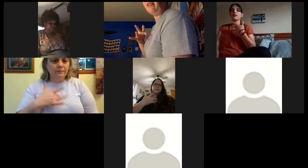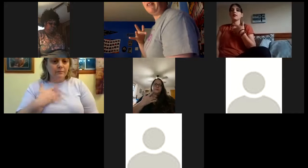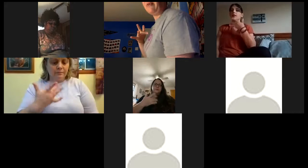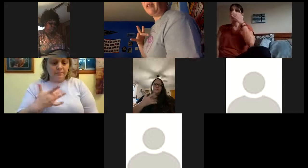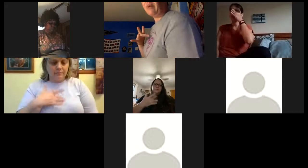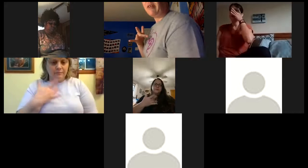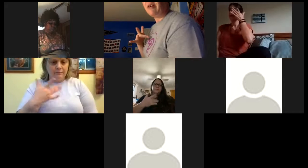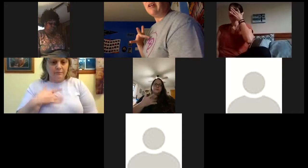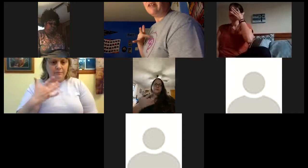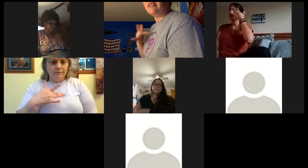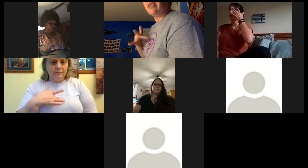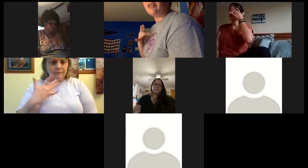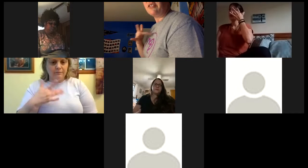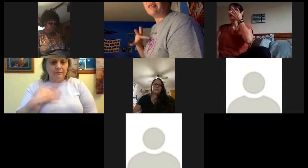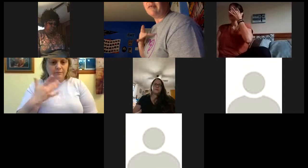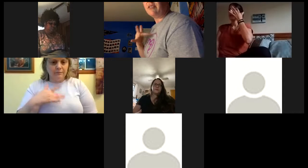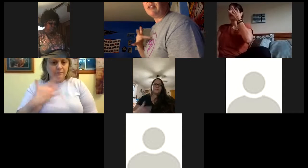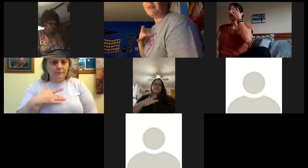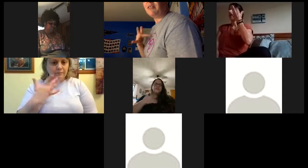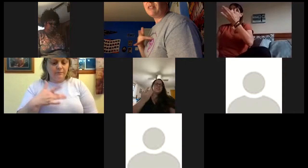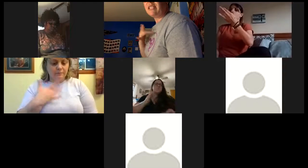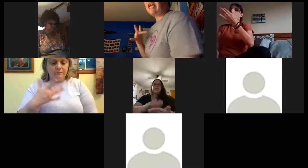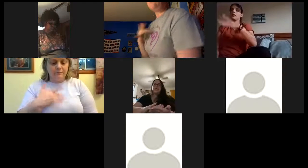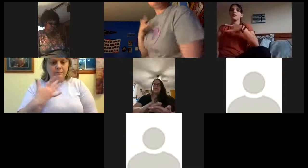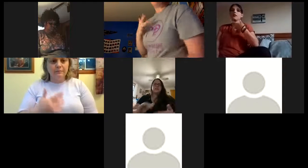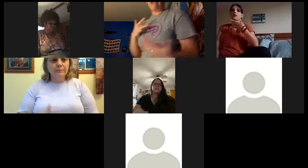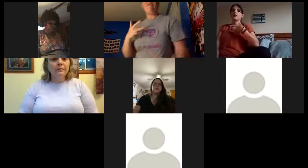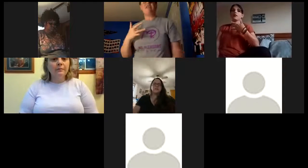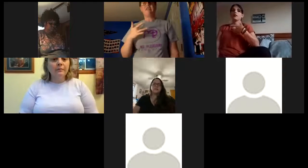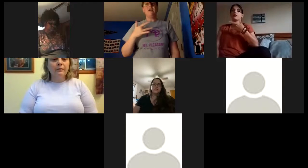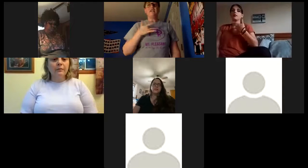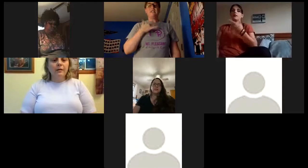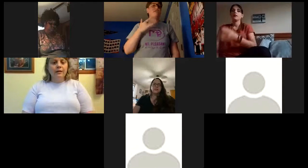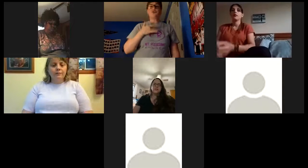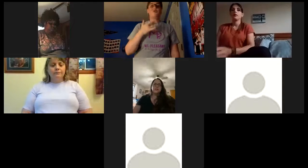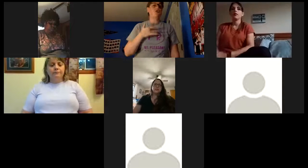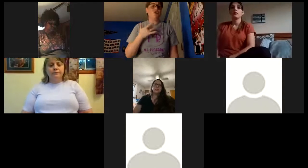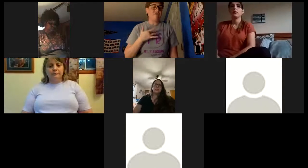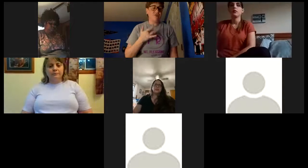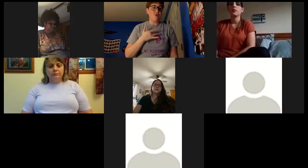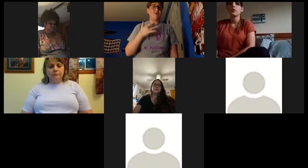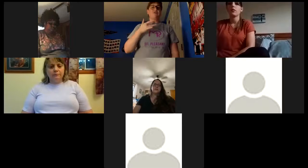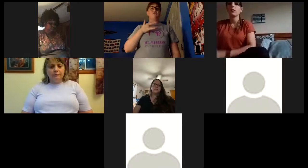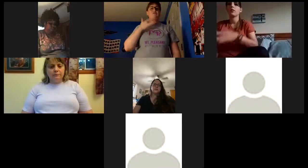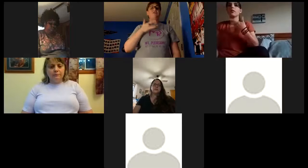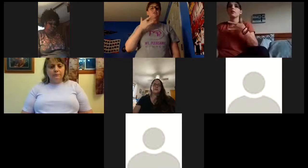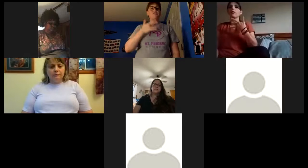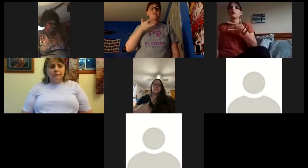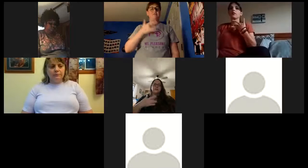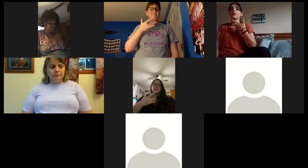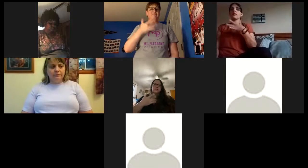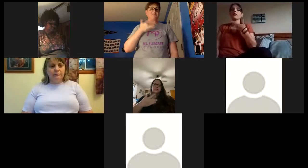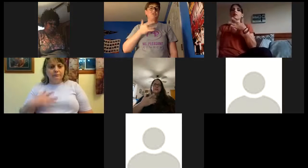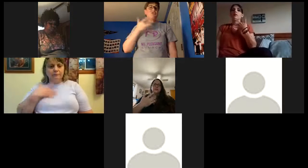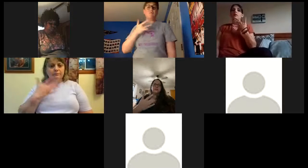good angle on that one. There we go. So you're simply doing like this, and you don't have to touch your shirt if you don't want to. You can